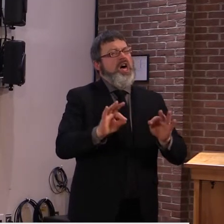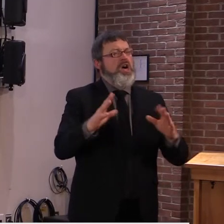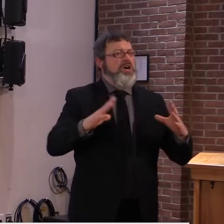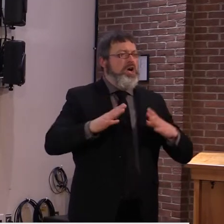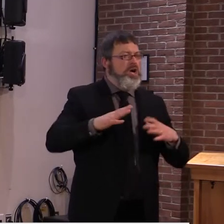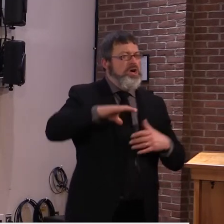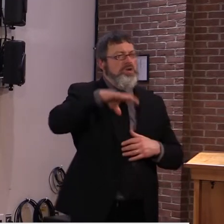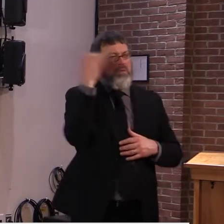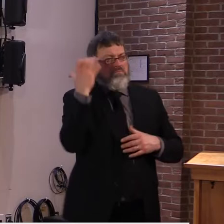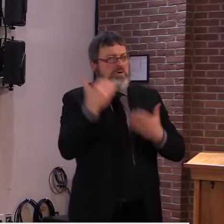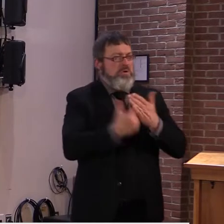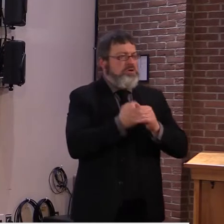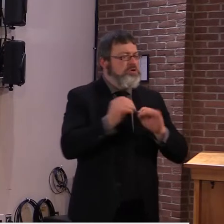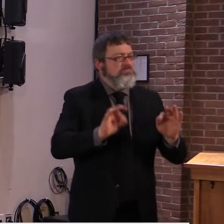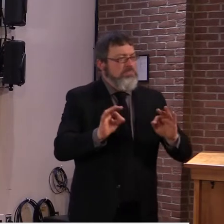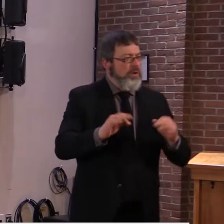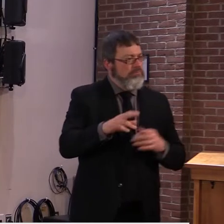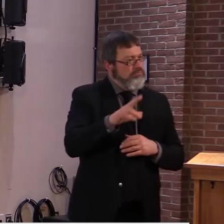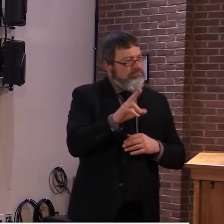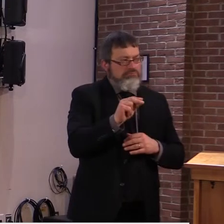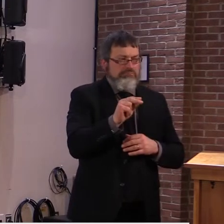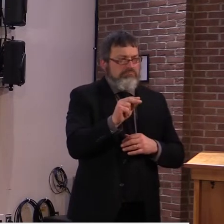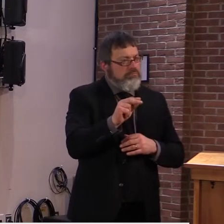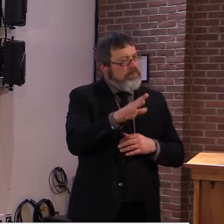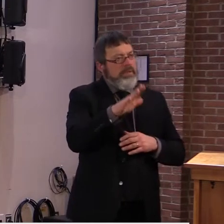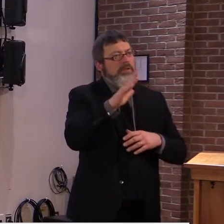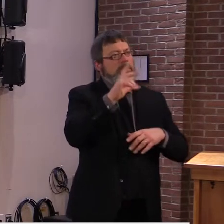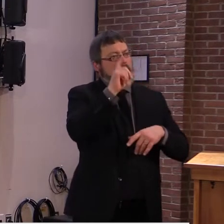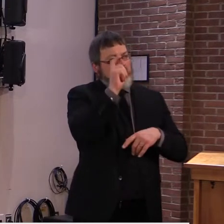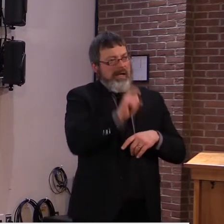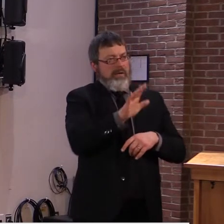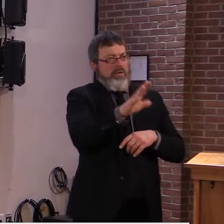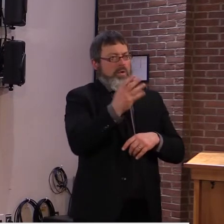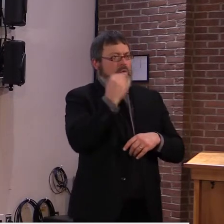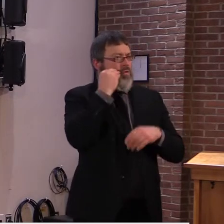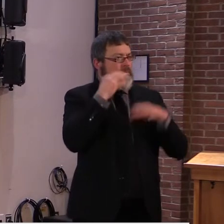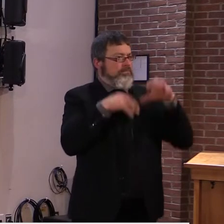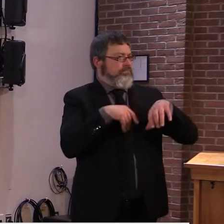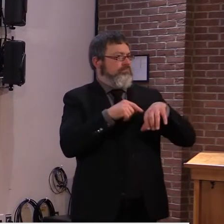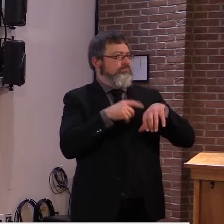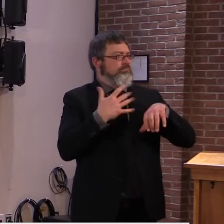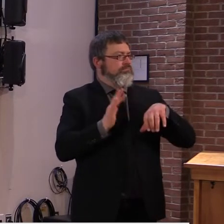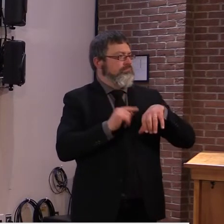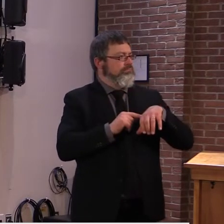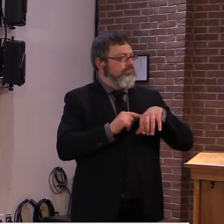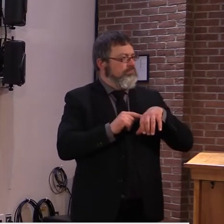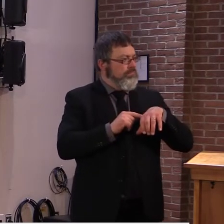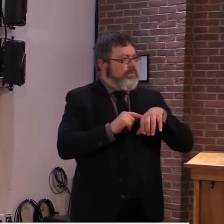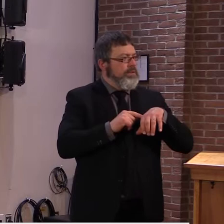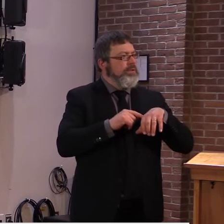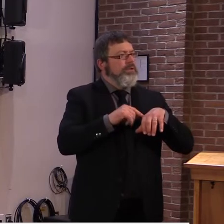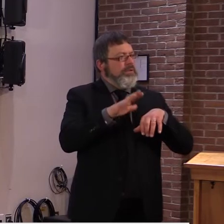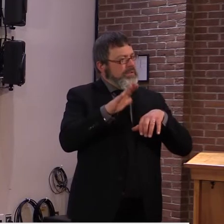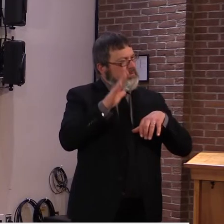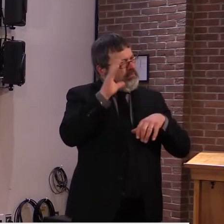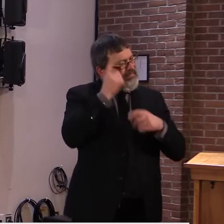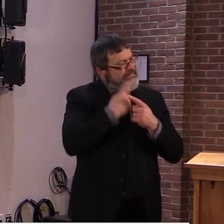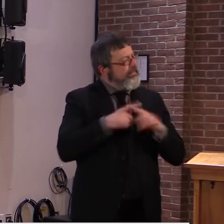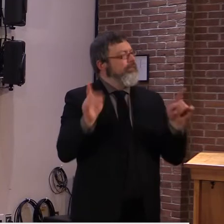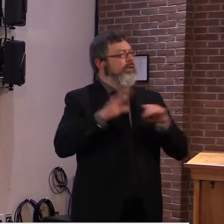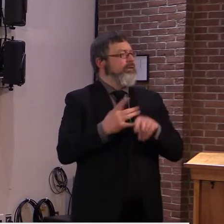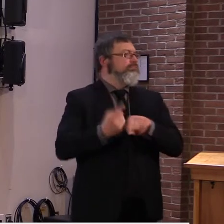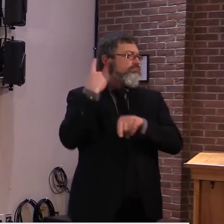steadily increasing light, being together in ways that are different, and perhaps not as we would hope, please